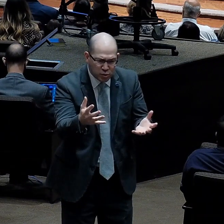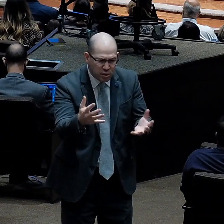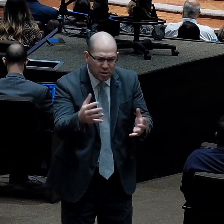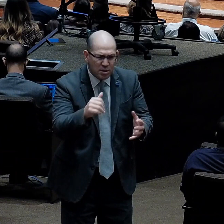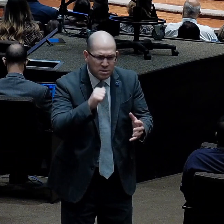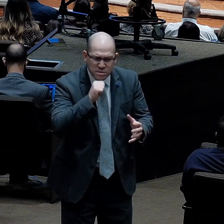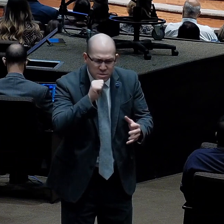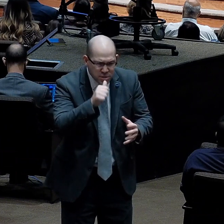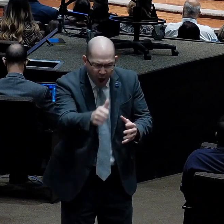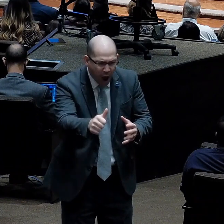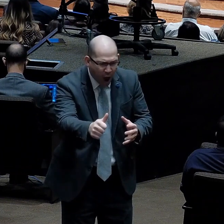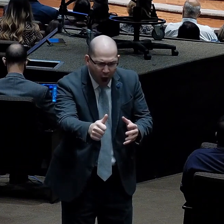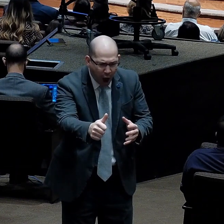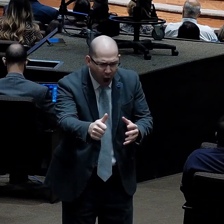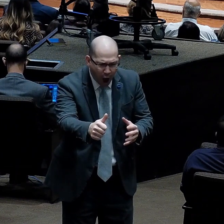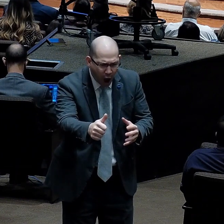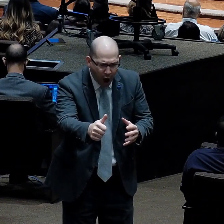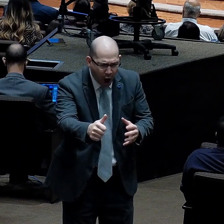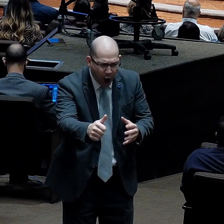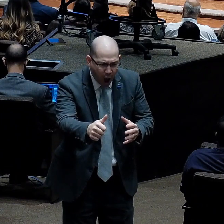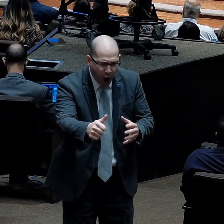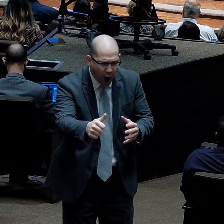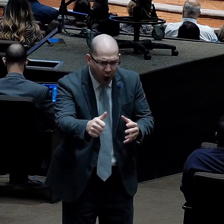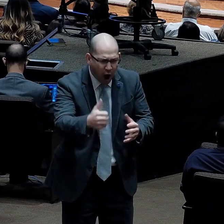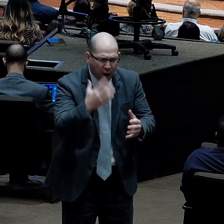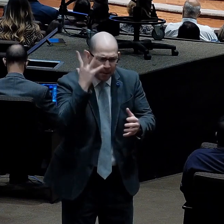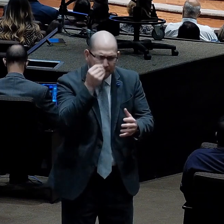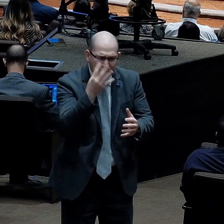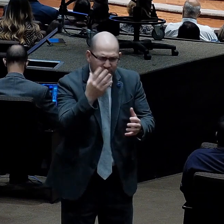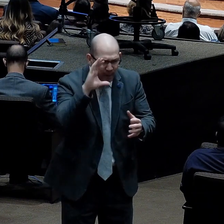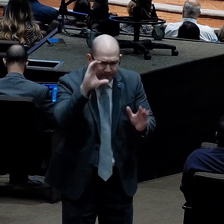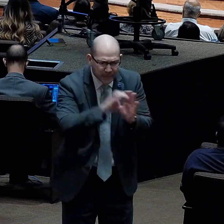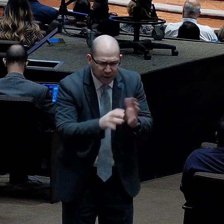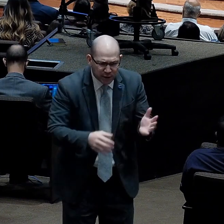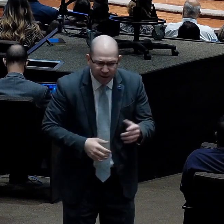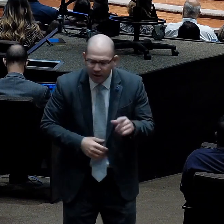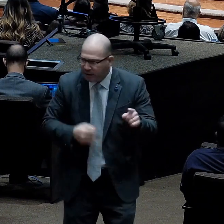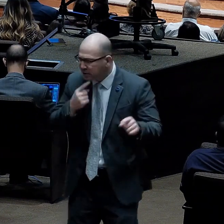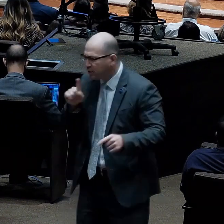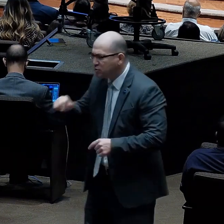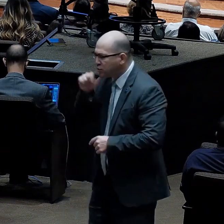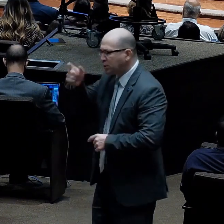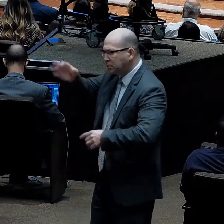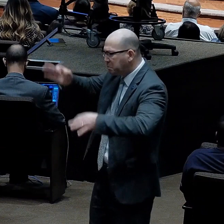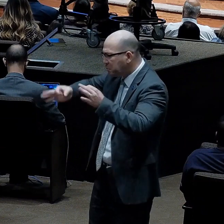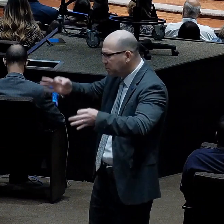photographer looked at the picture, and he looked at her, and he said, miss, you don't need justice, you need mercy.